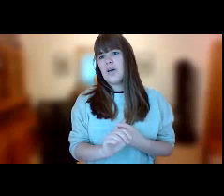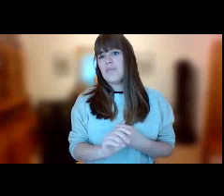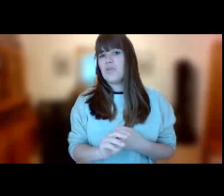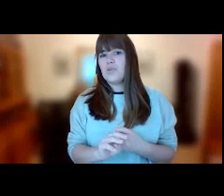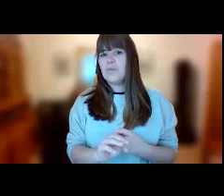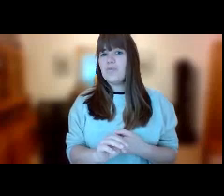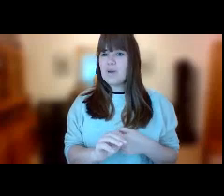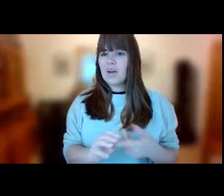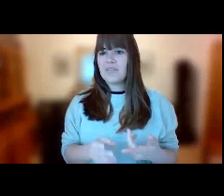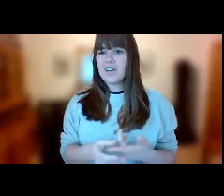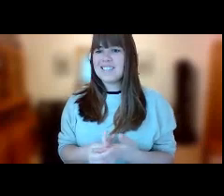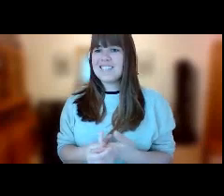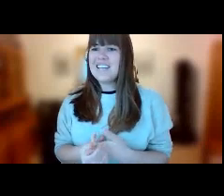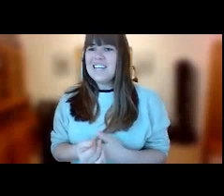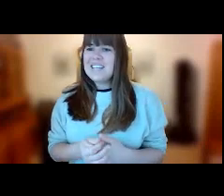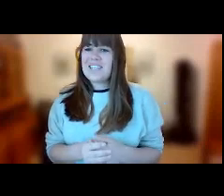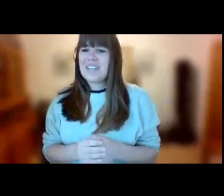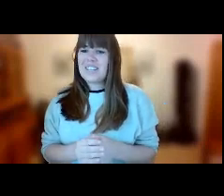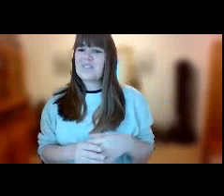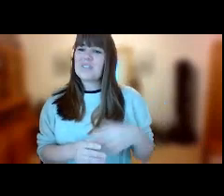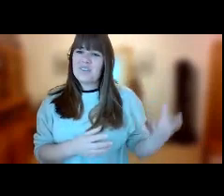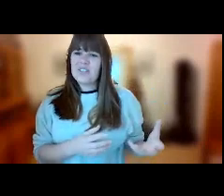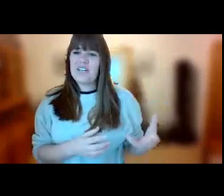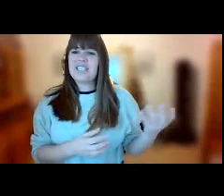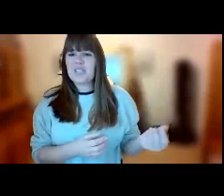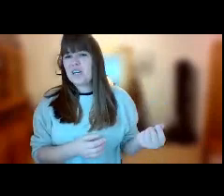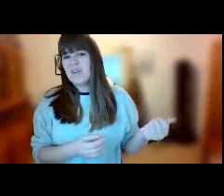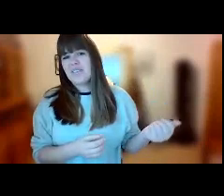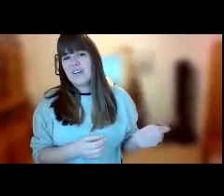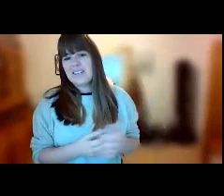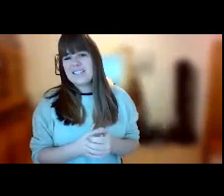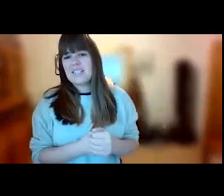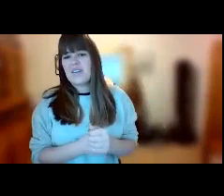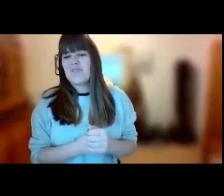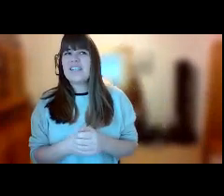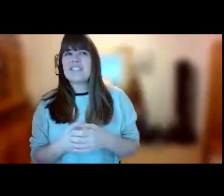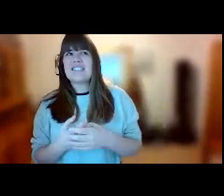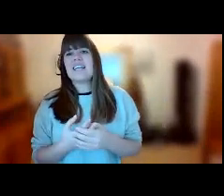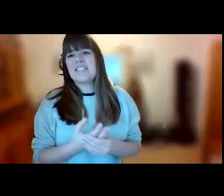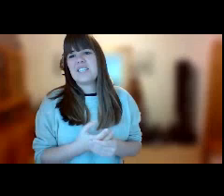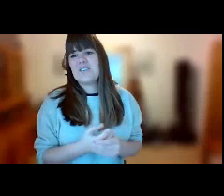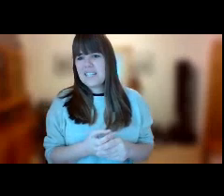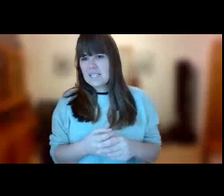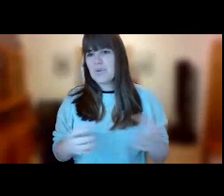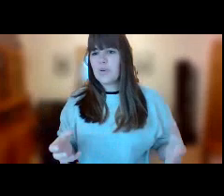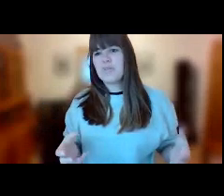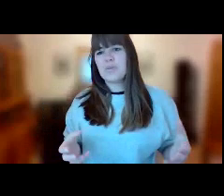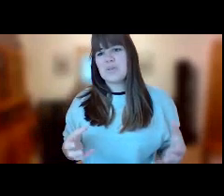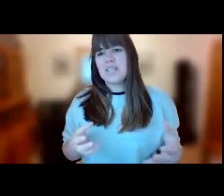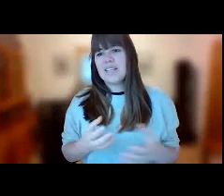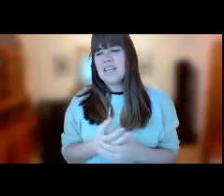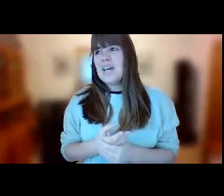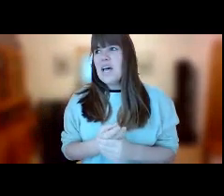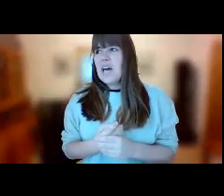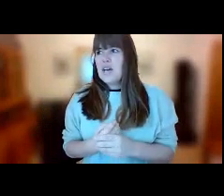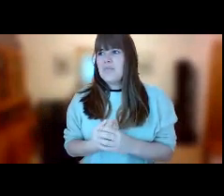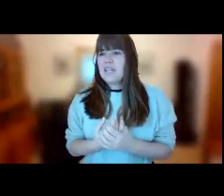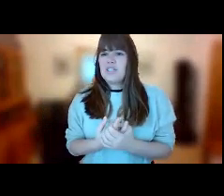funding for female lifeguards, so that girls could go and train to become lifeguards. And it's really understanding to those ladies what were